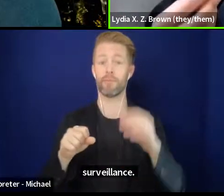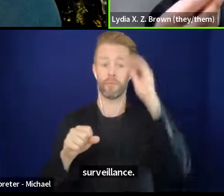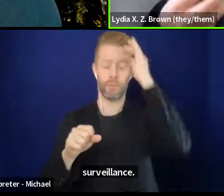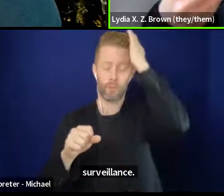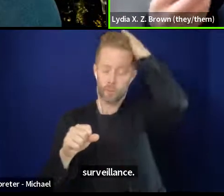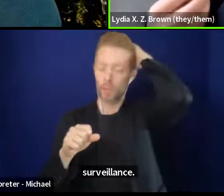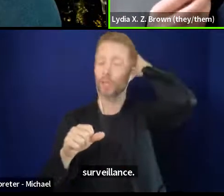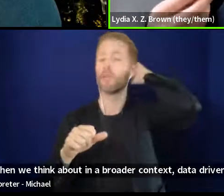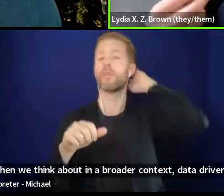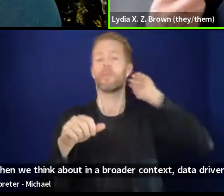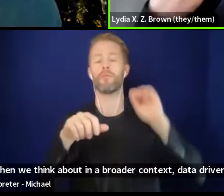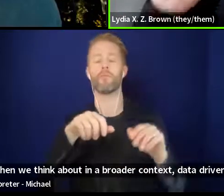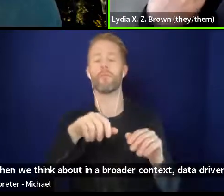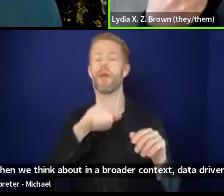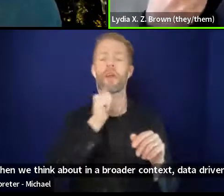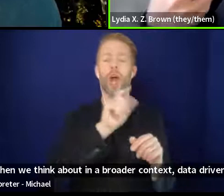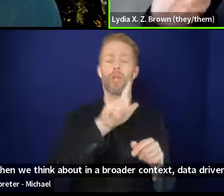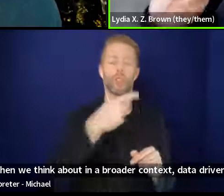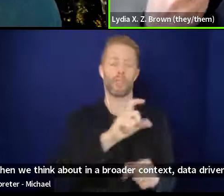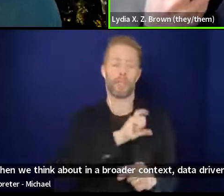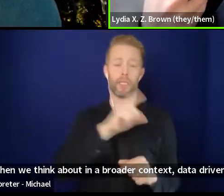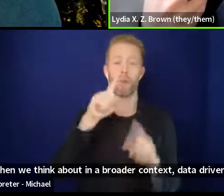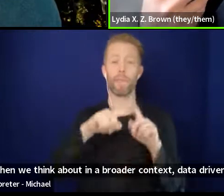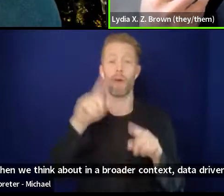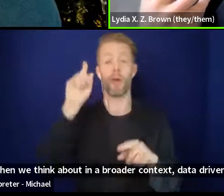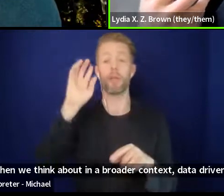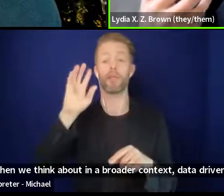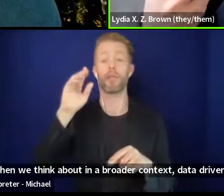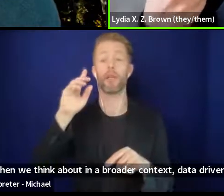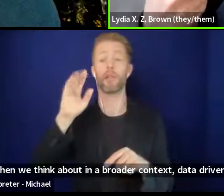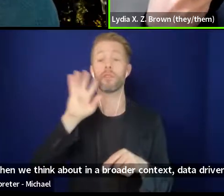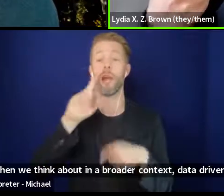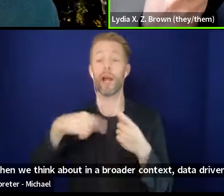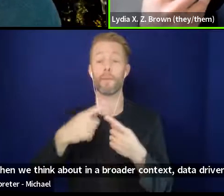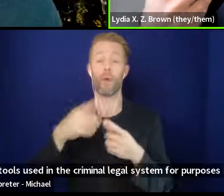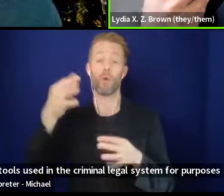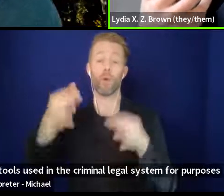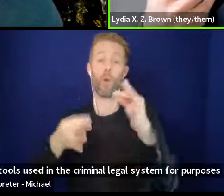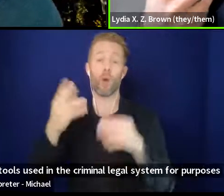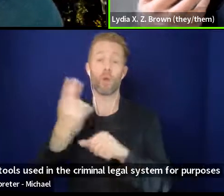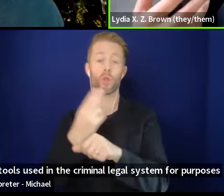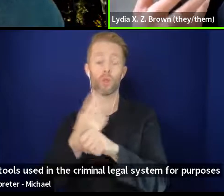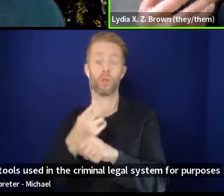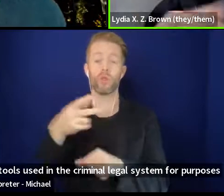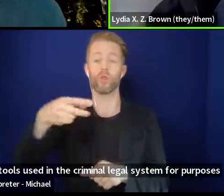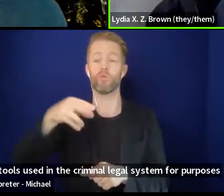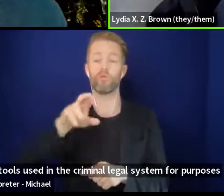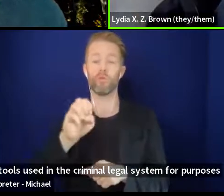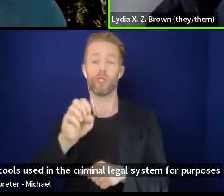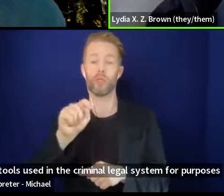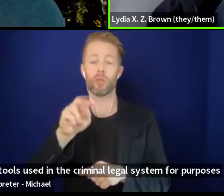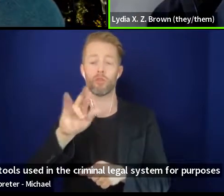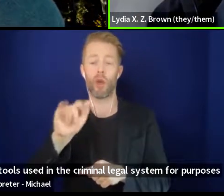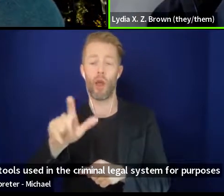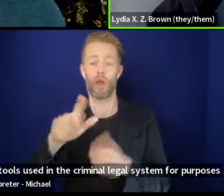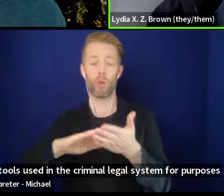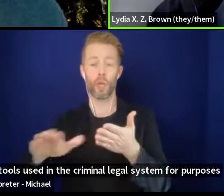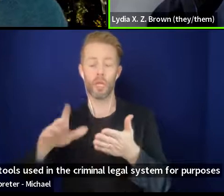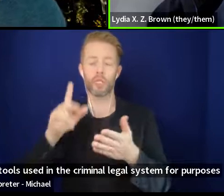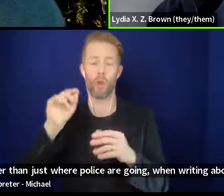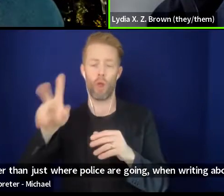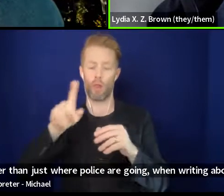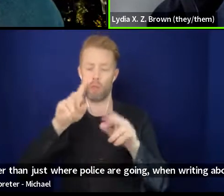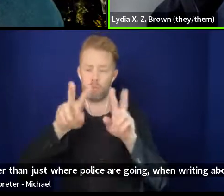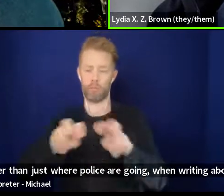police are going, but we're thinking about courts using risk assessment algorithms to determine pretrial release or bail. We're thinking about